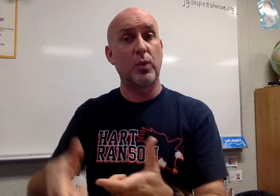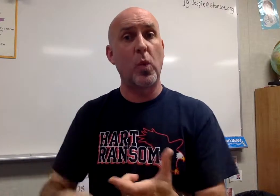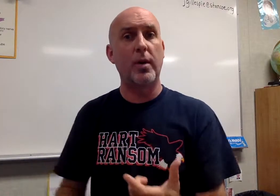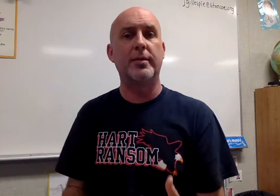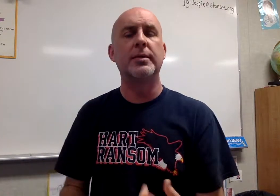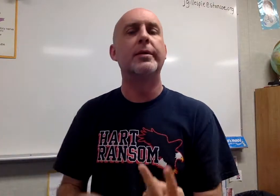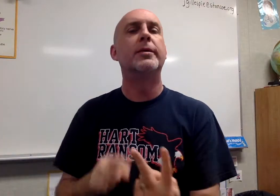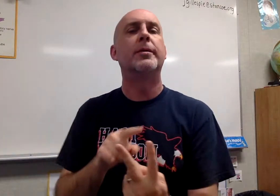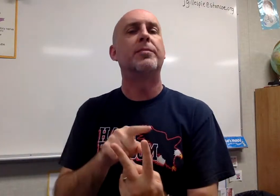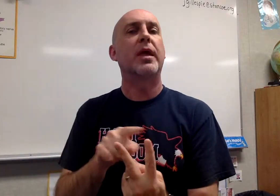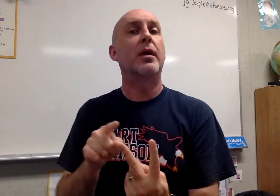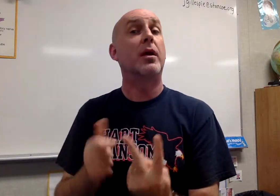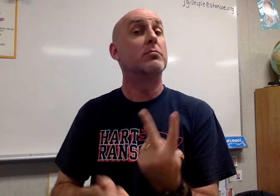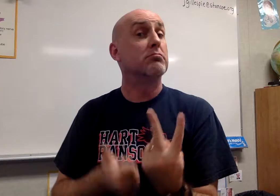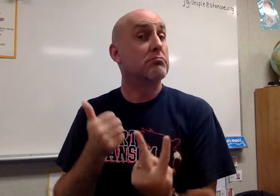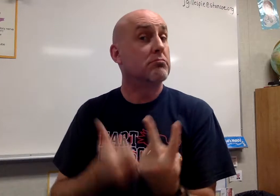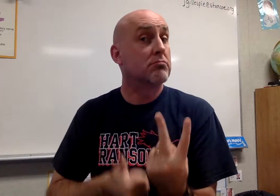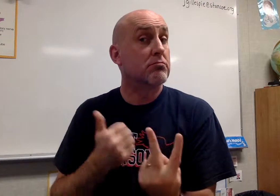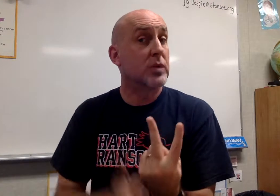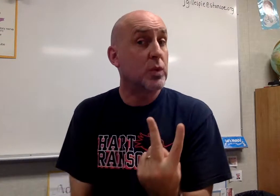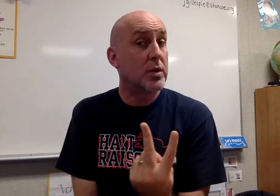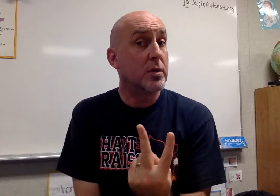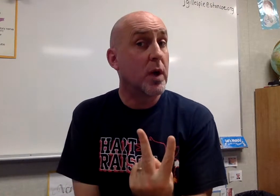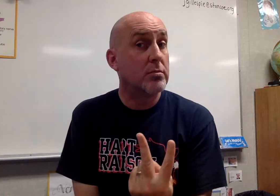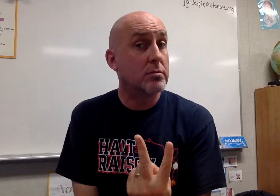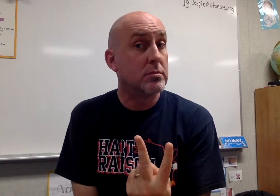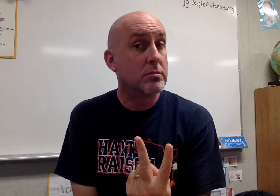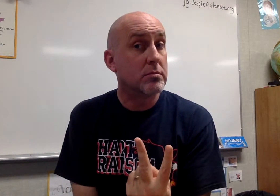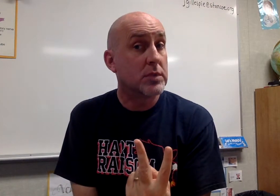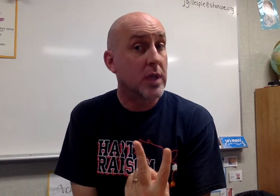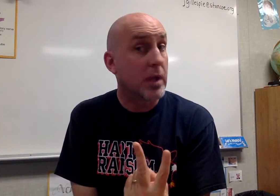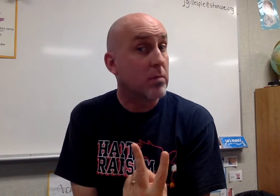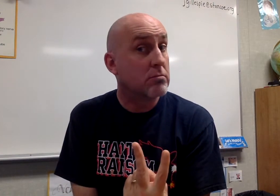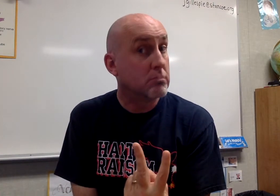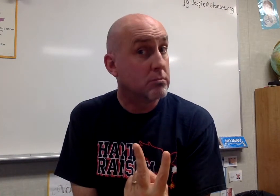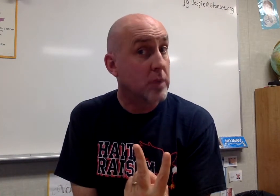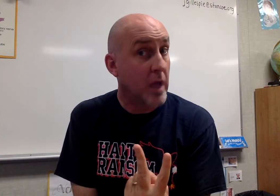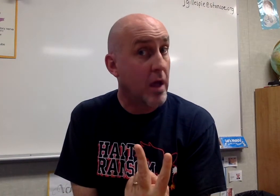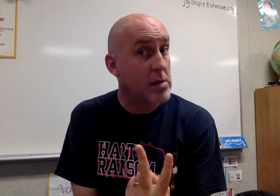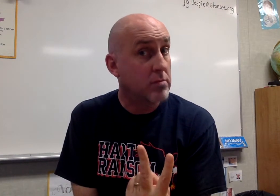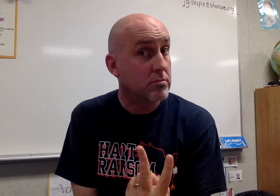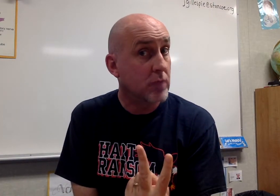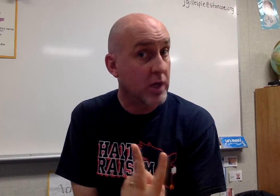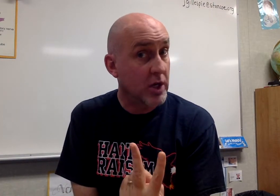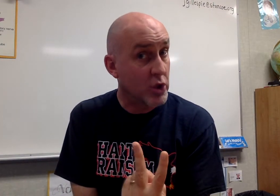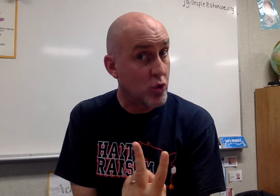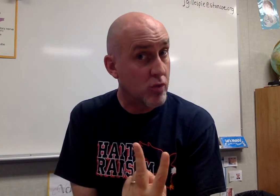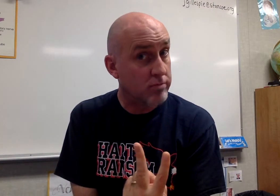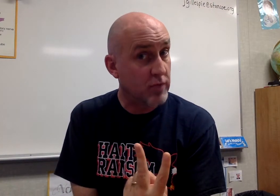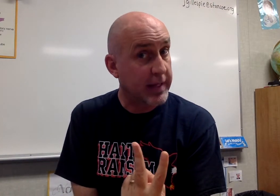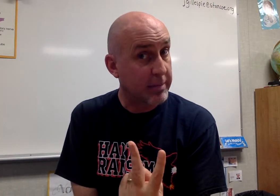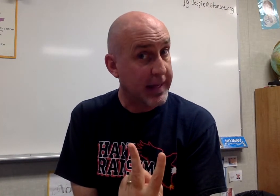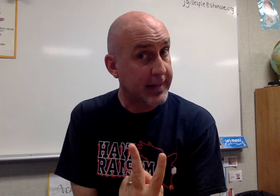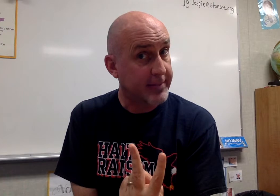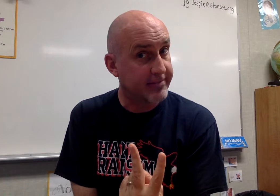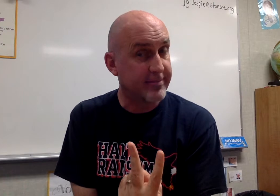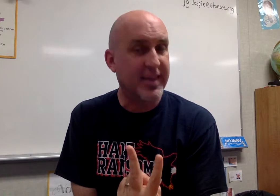reward, and I go, which one do you want? Kind of like, yeah, what are you going to do? What are you going to pick? Okay.